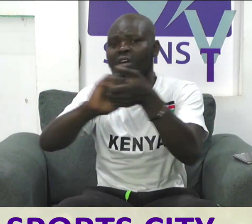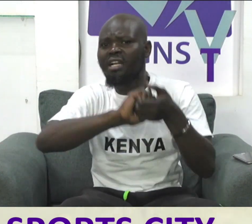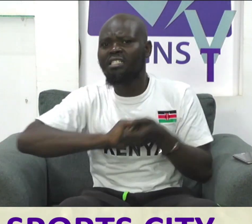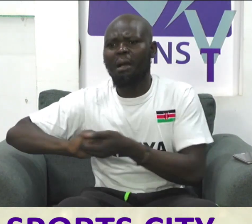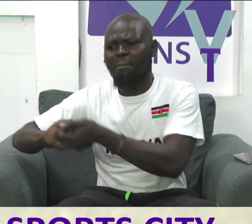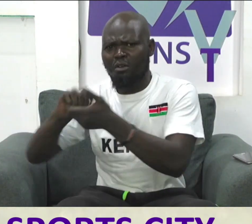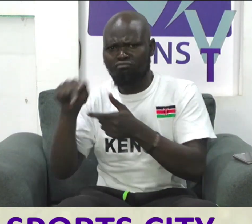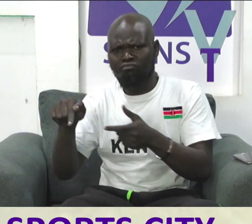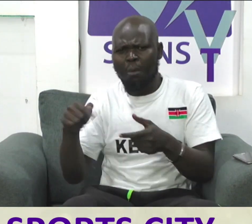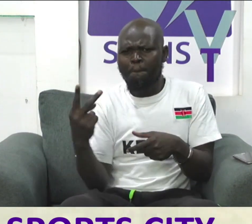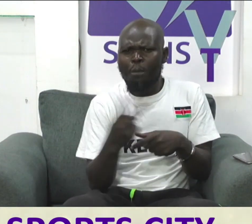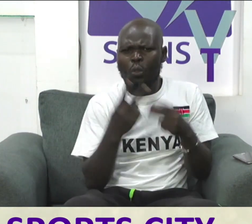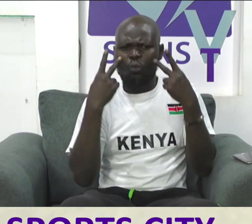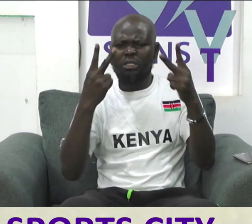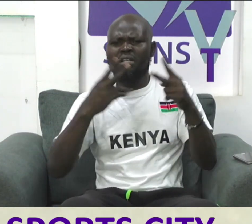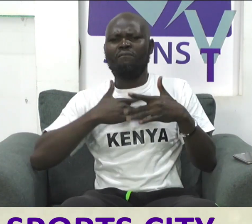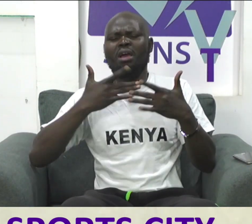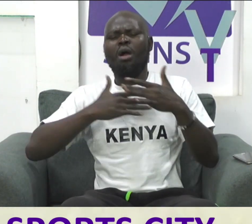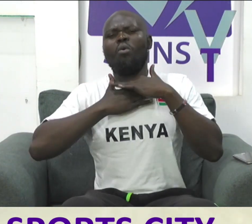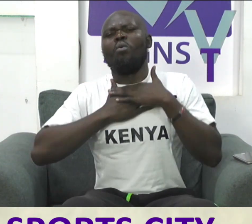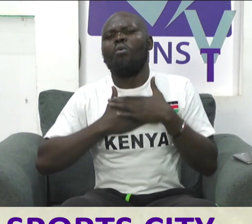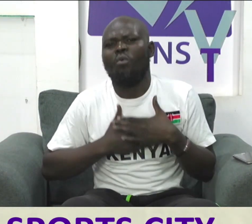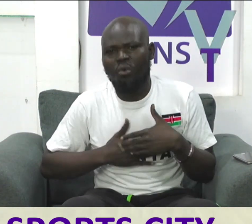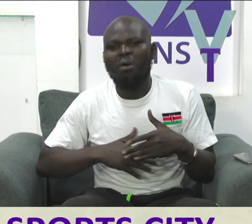team has to earn a point of 1.